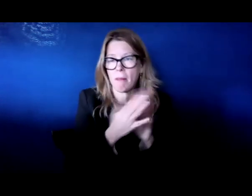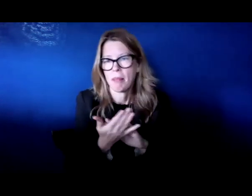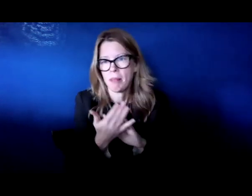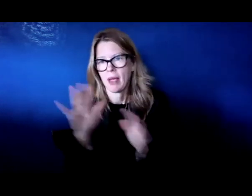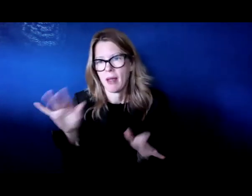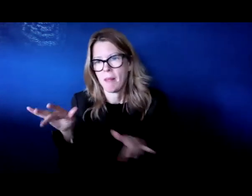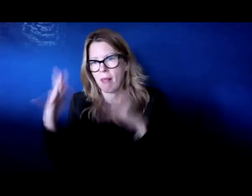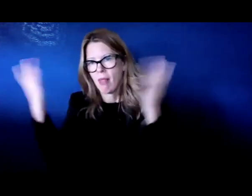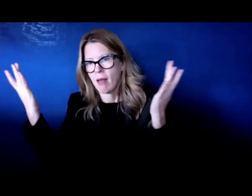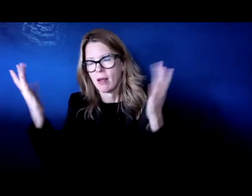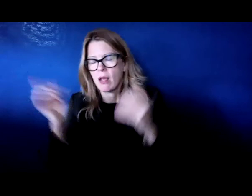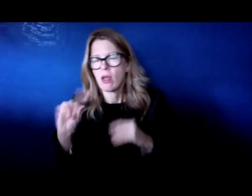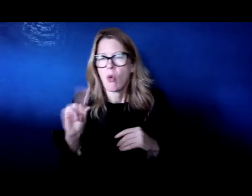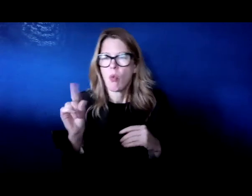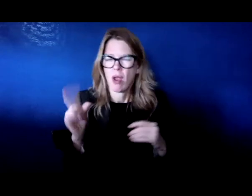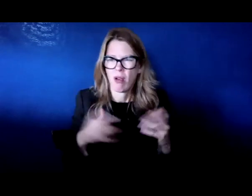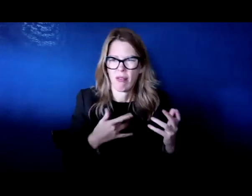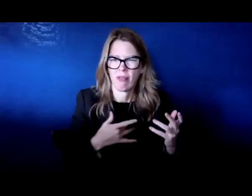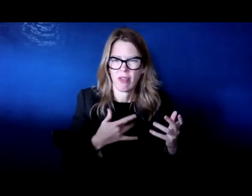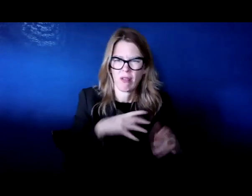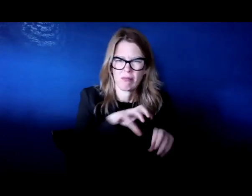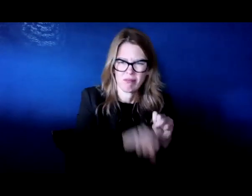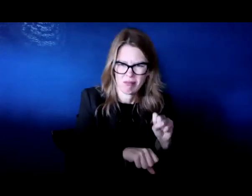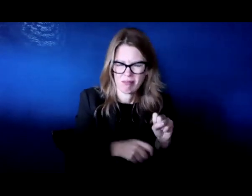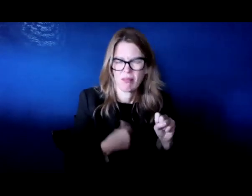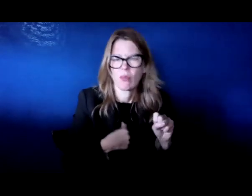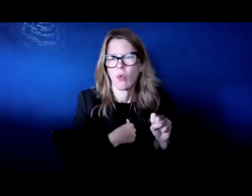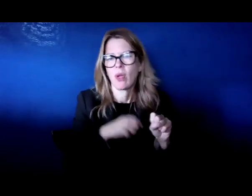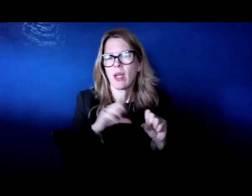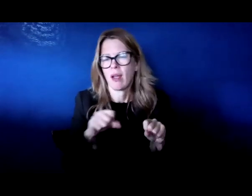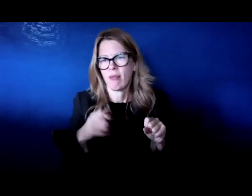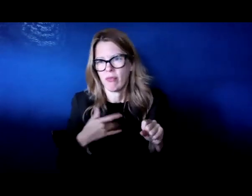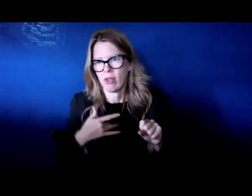despair. There is healing where there once was pain.